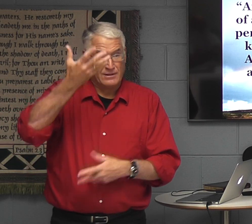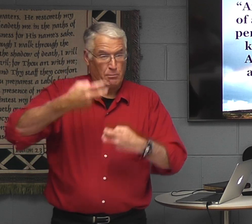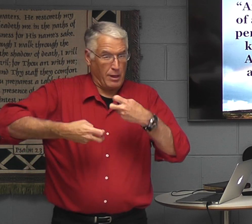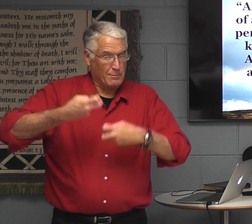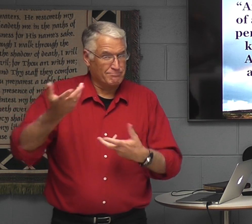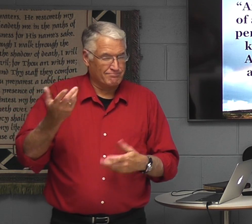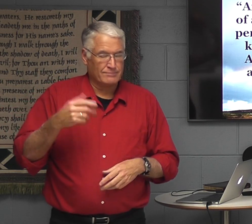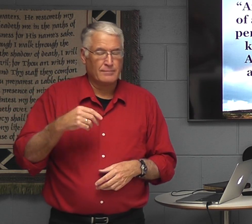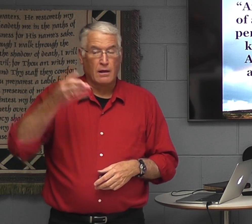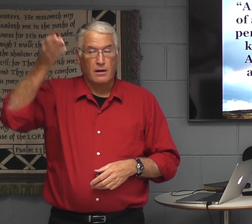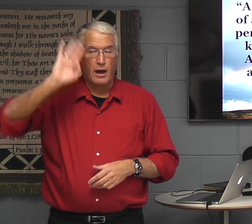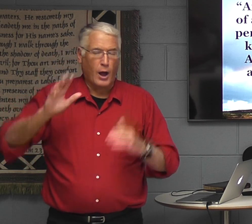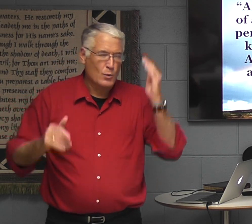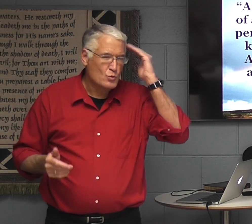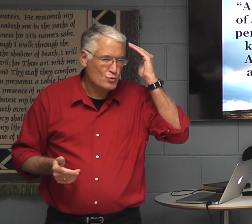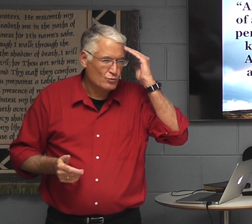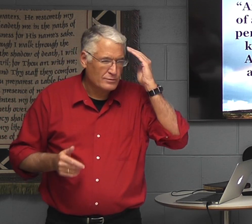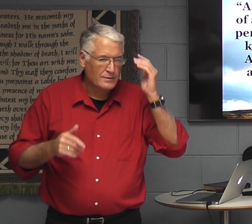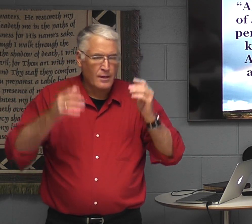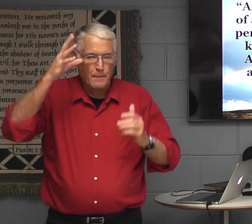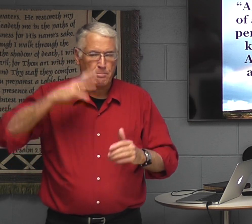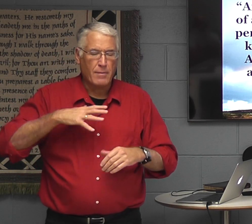years. But there is a problem with that.